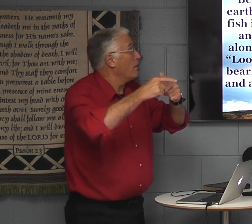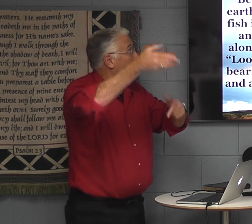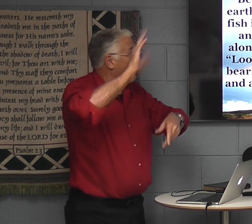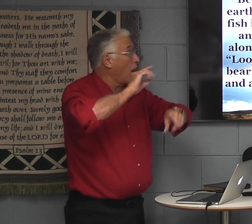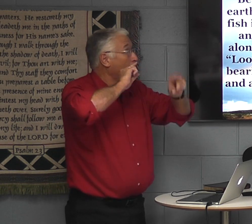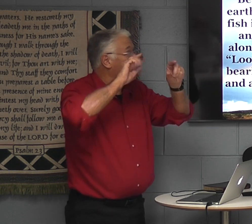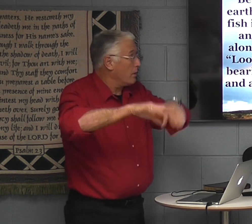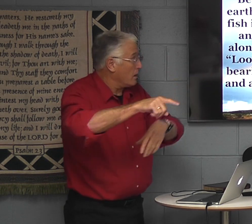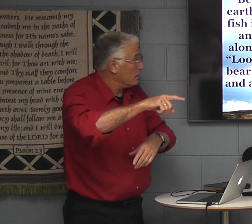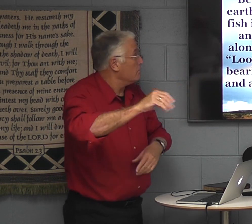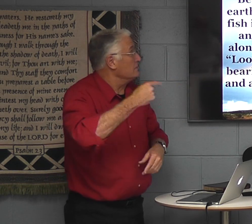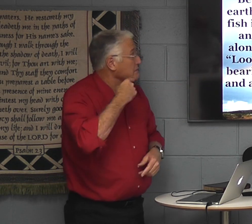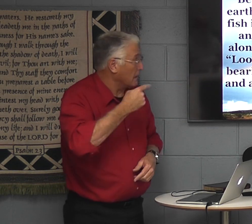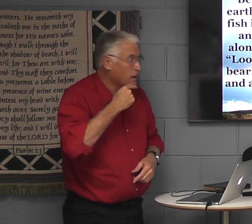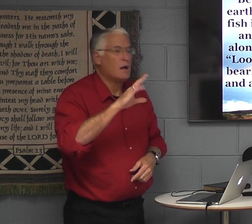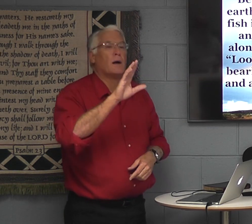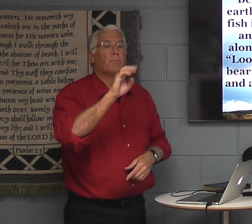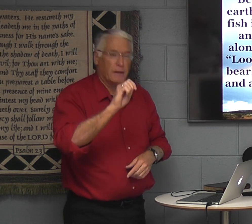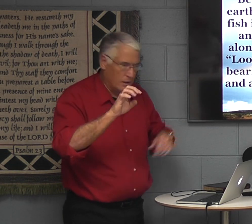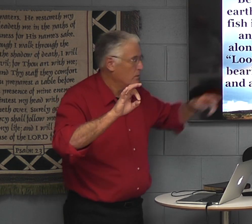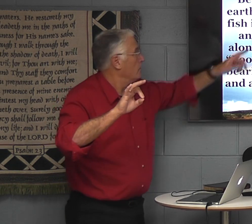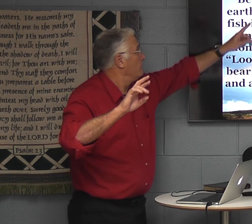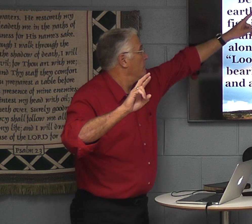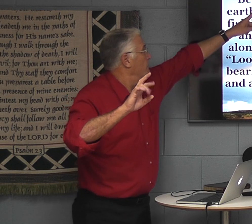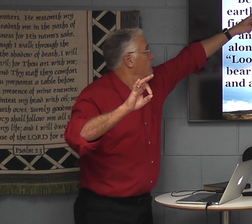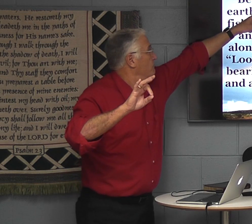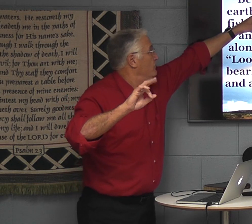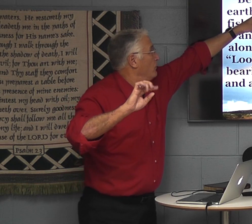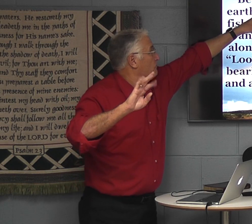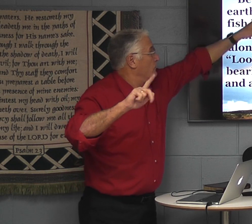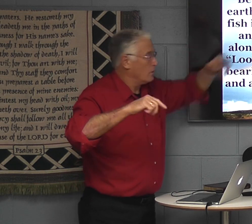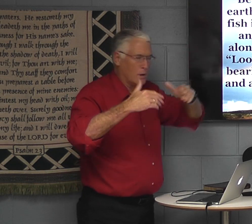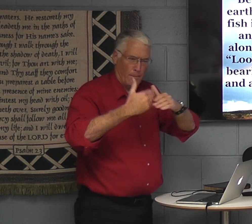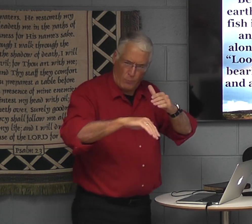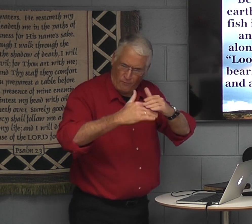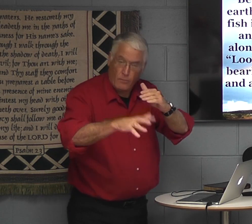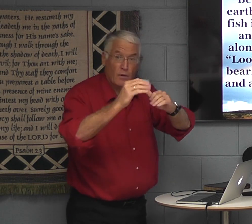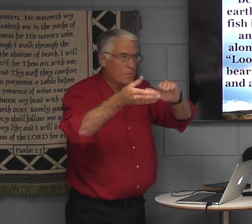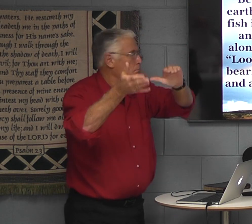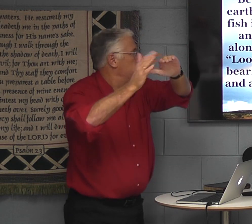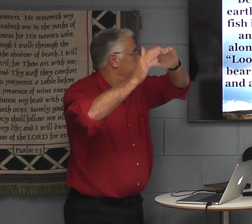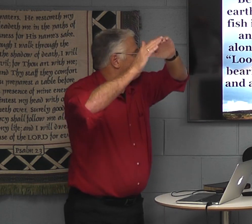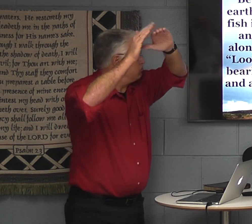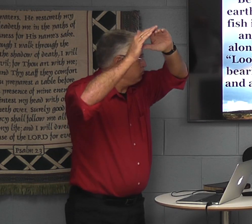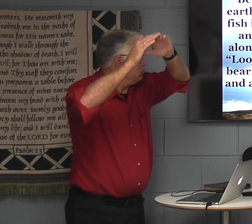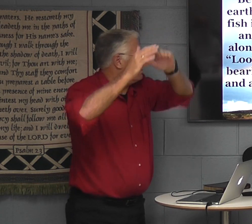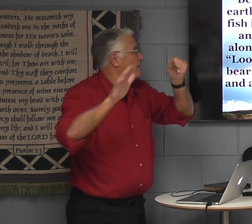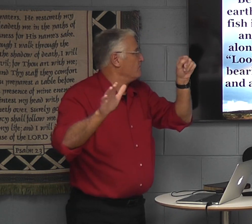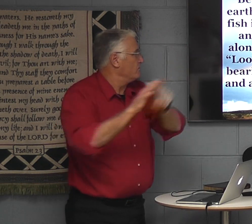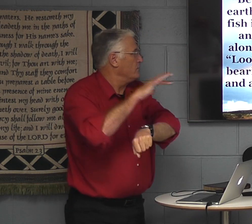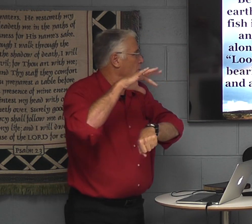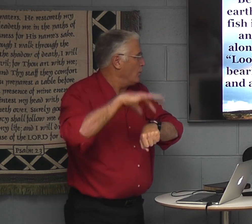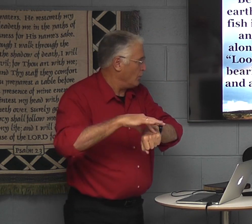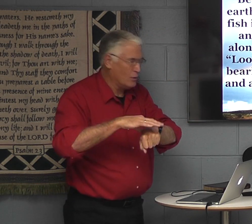It says, Then God blessed them and said, Be fruitful and multiply. Fill the